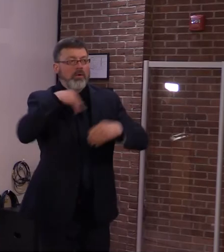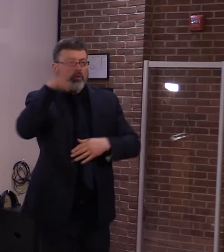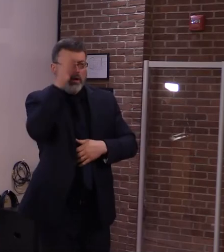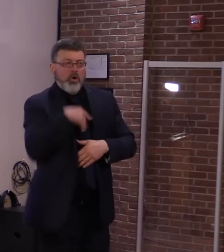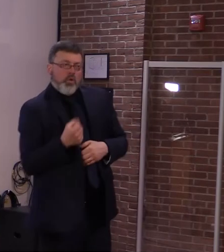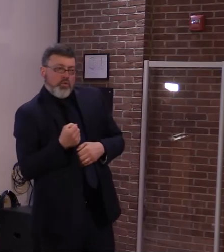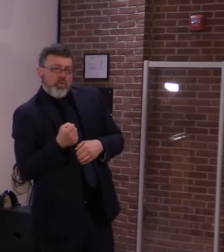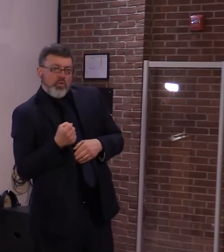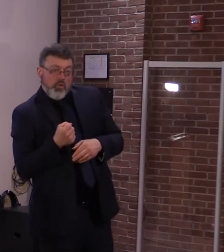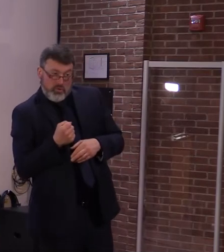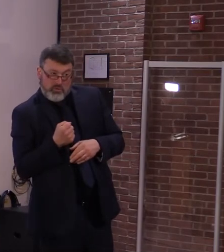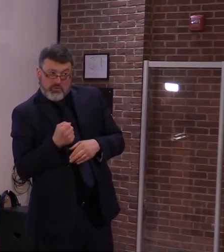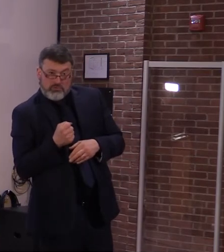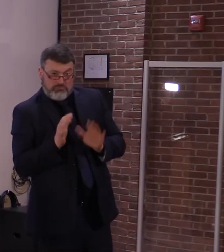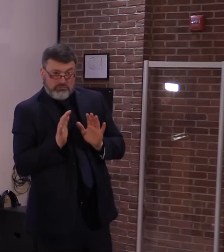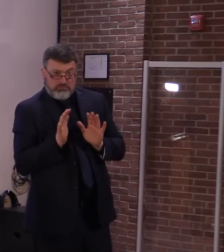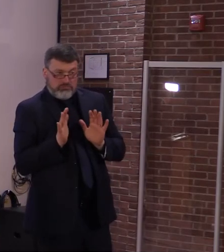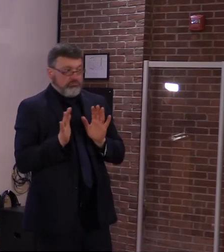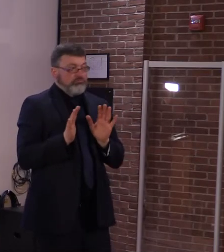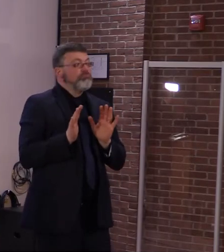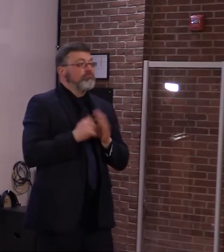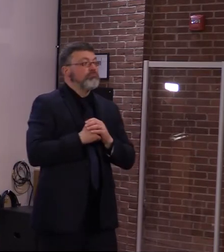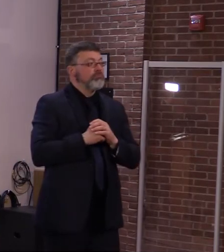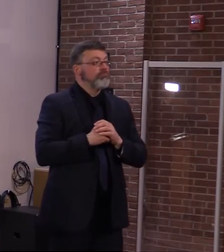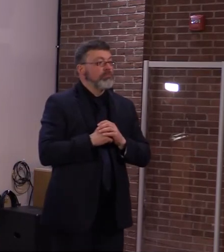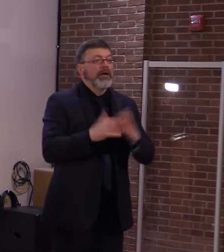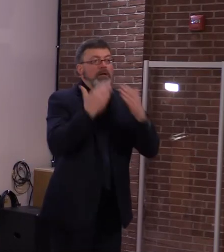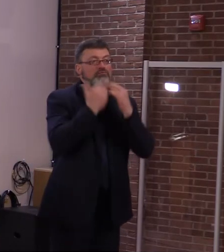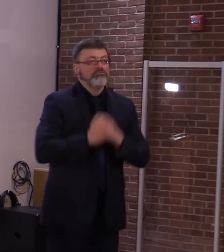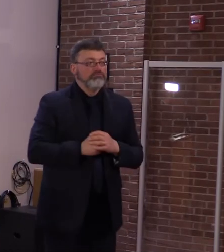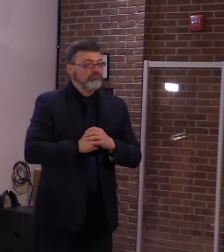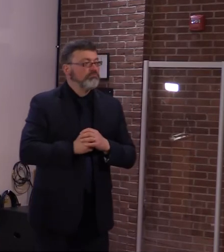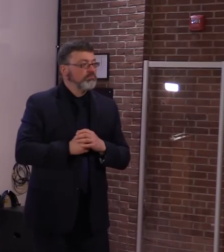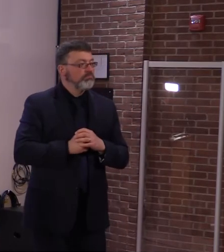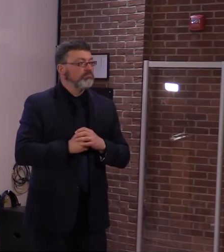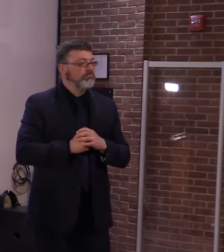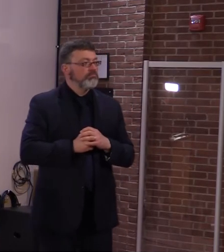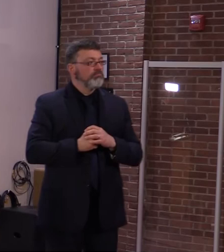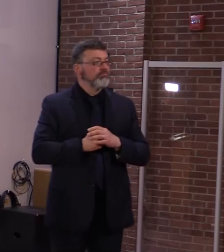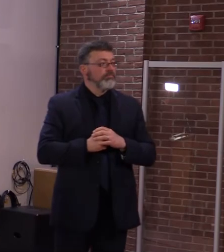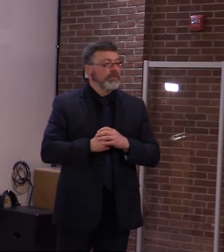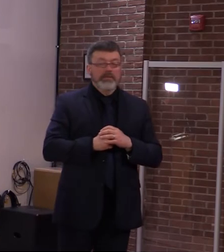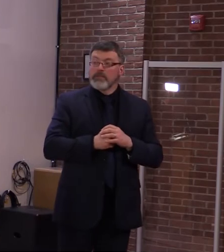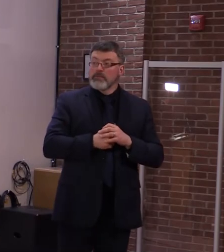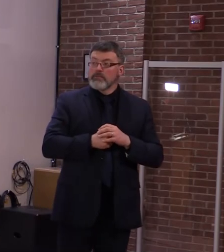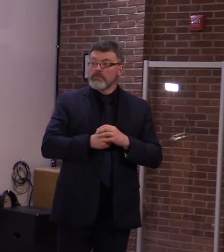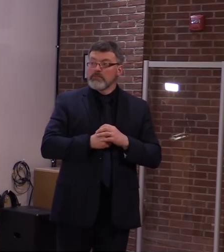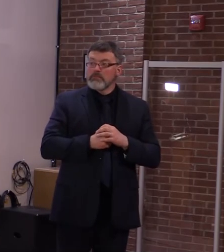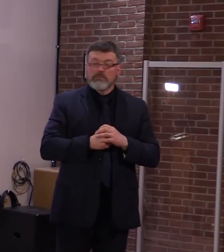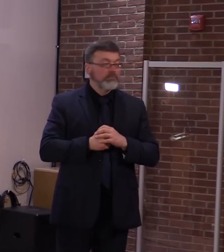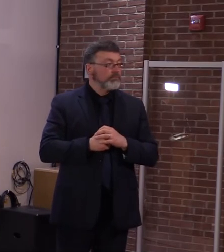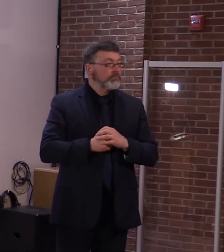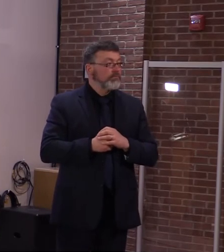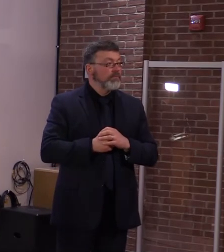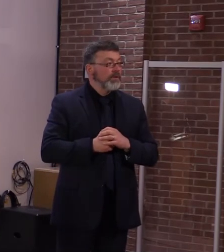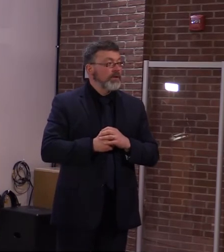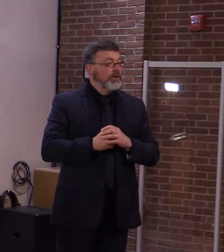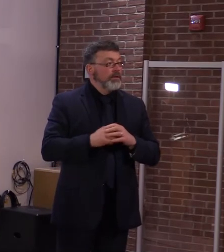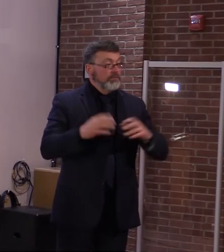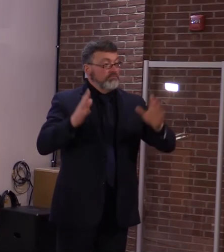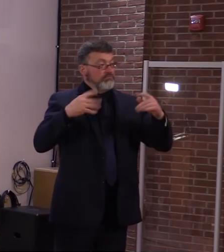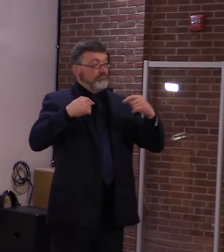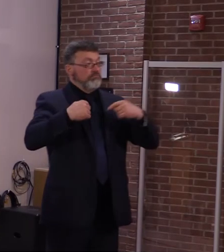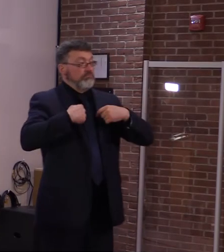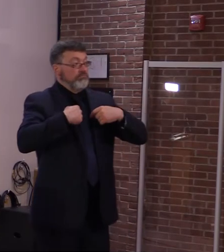won't have the supply we need to get out and to use the strategies that we're planning. So we should know more